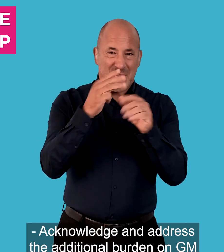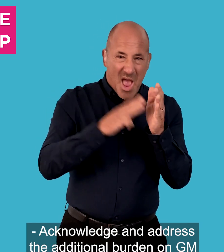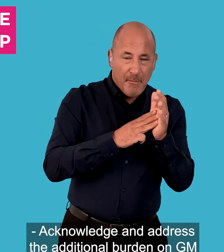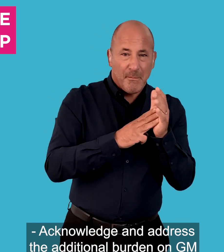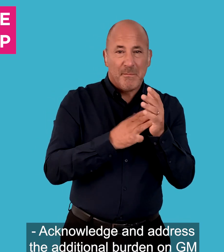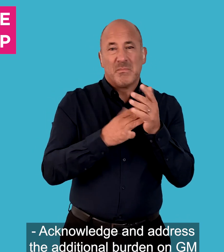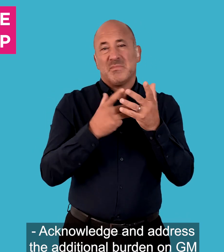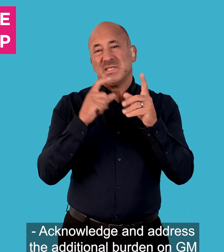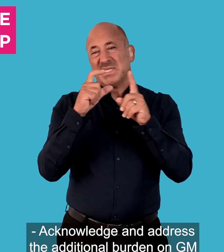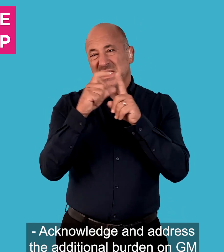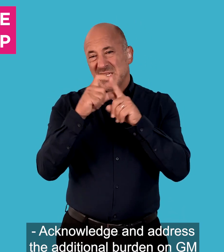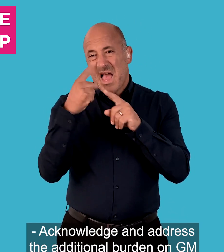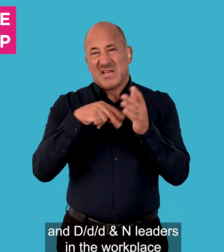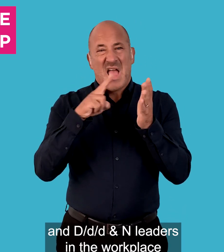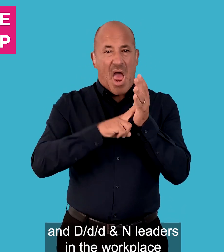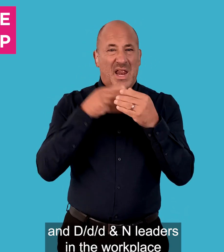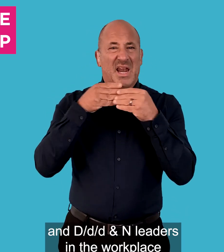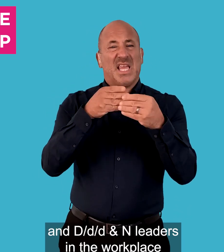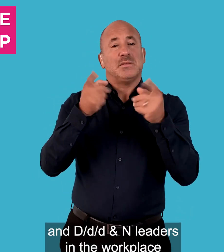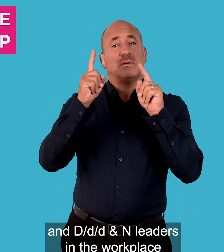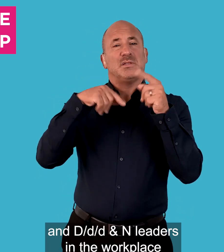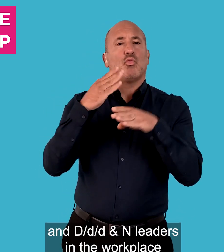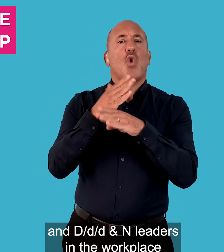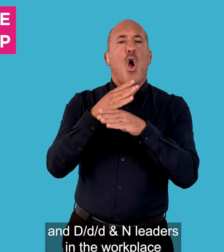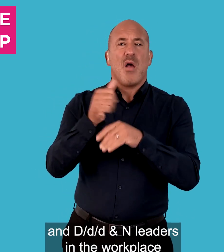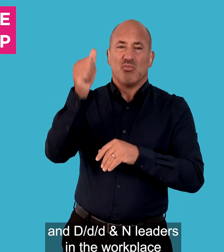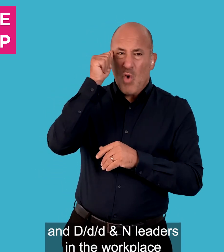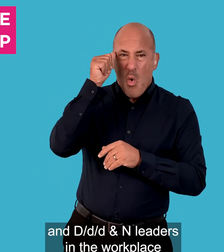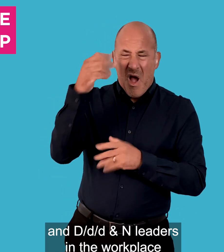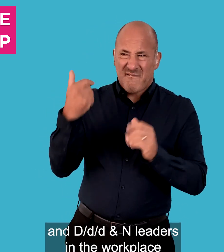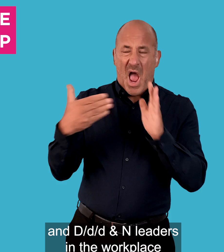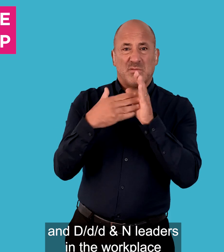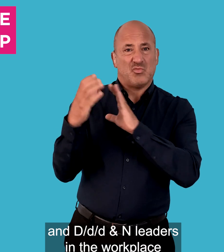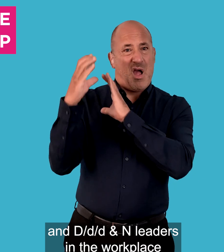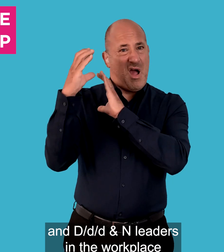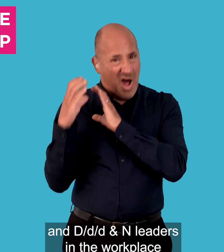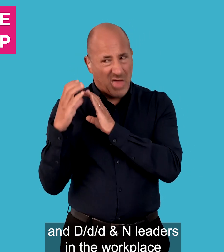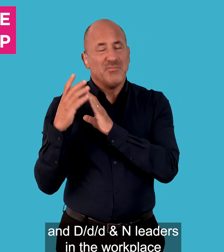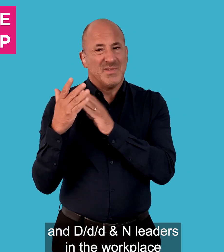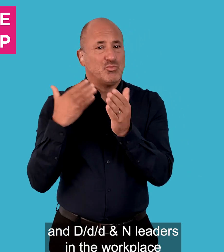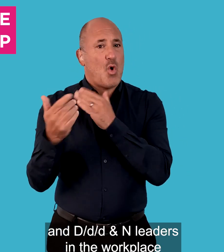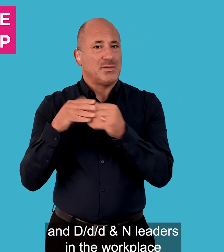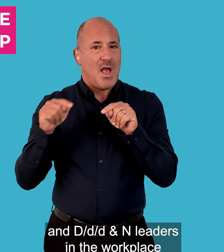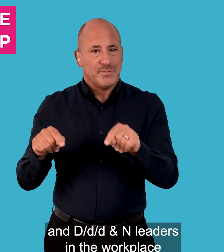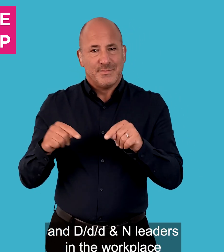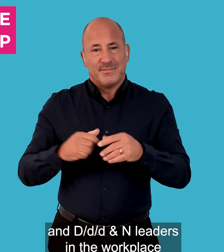Acknowledge and address the additional burden on GM and deaf and neurodivergent leaders in the workplace.